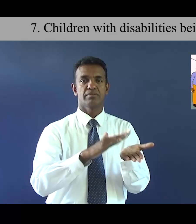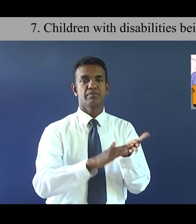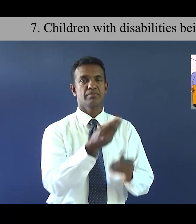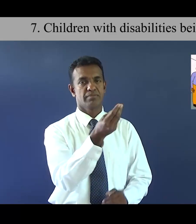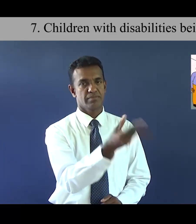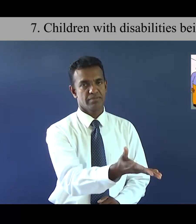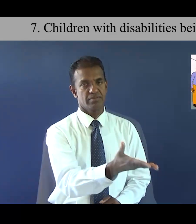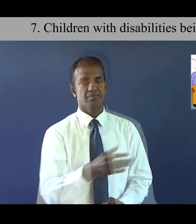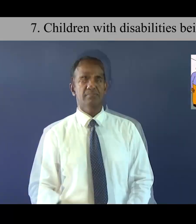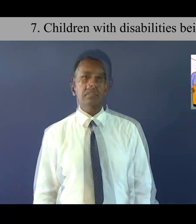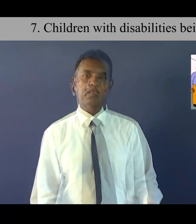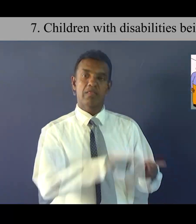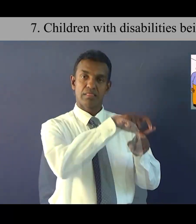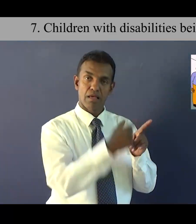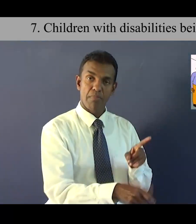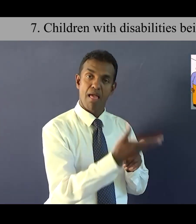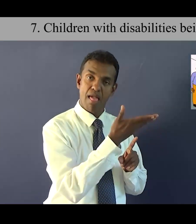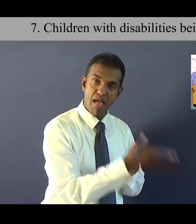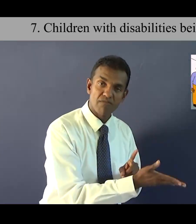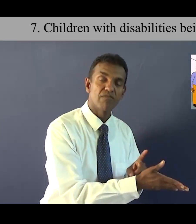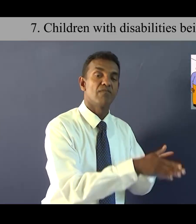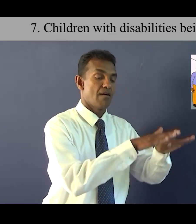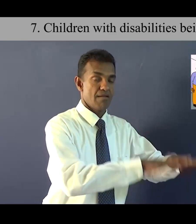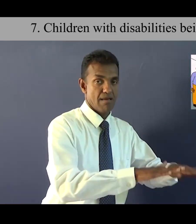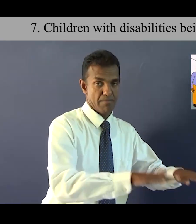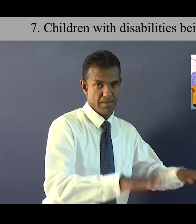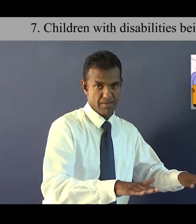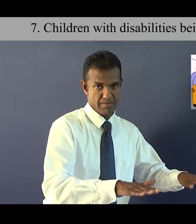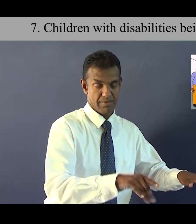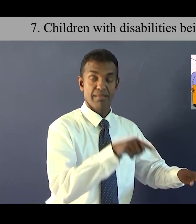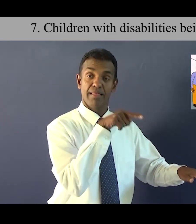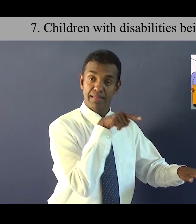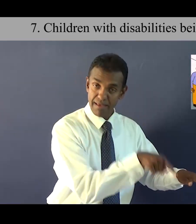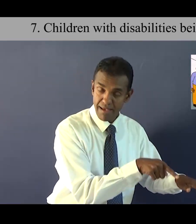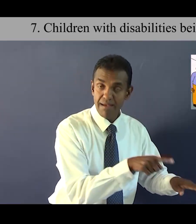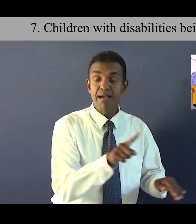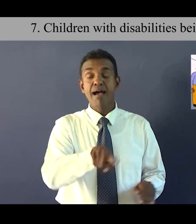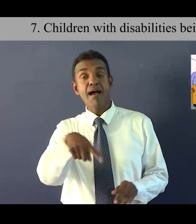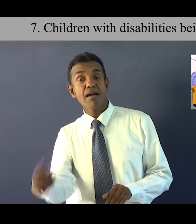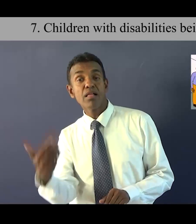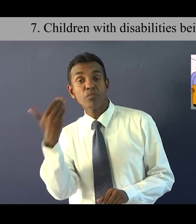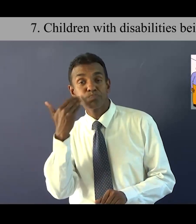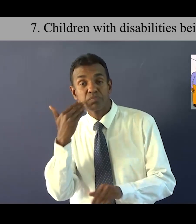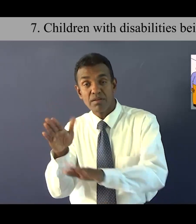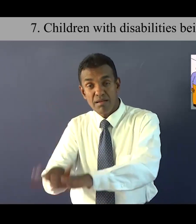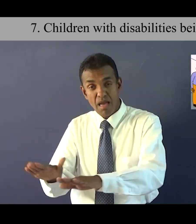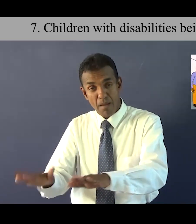disabled children have the same rights as other children and are treated equally